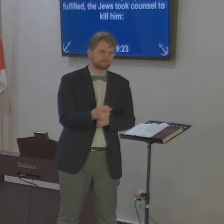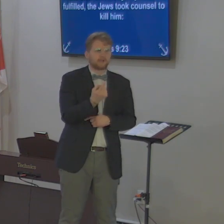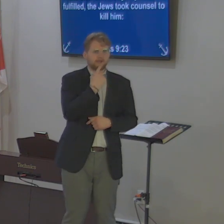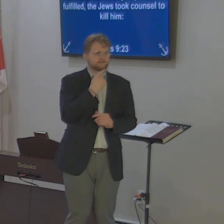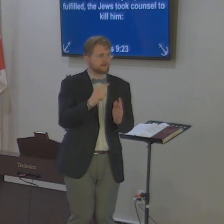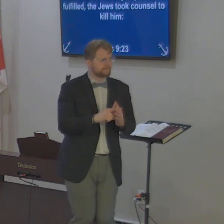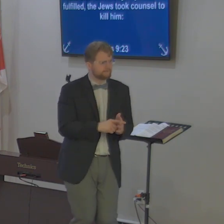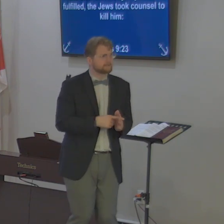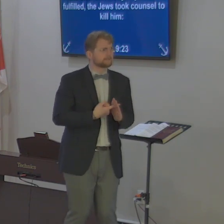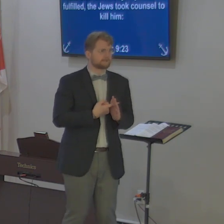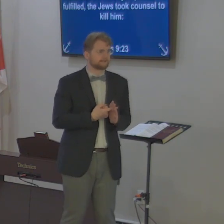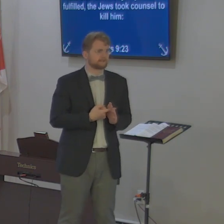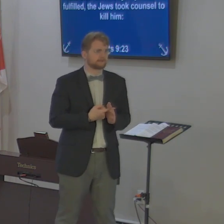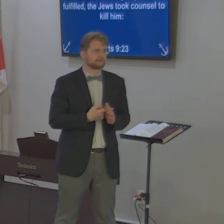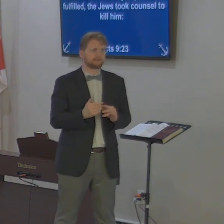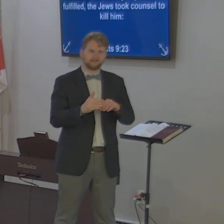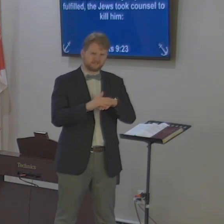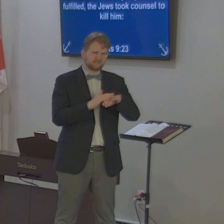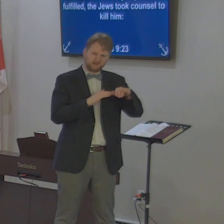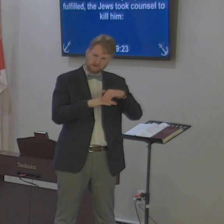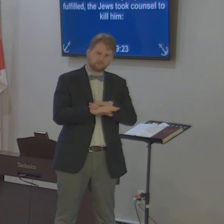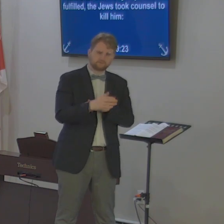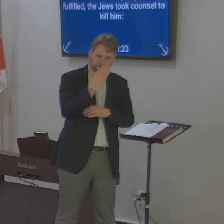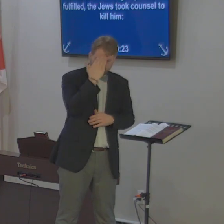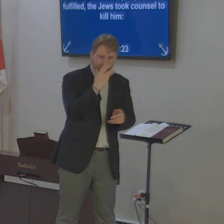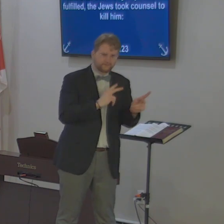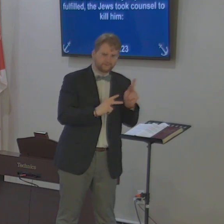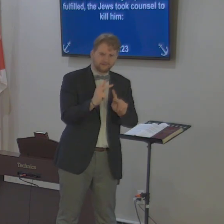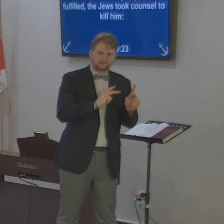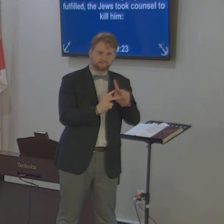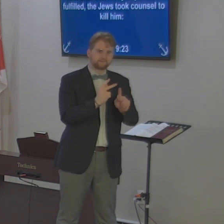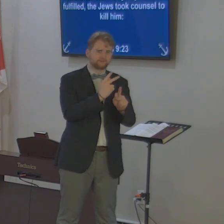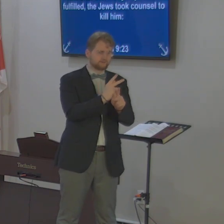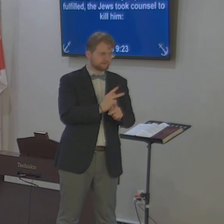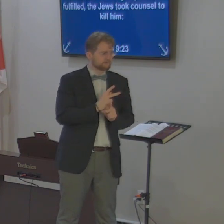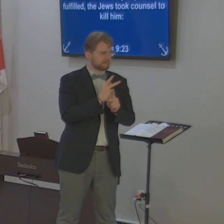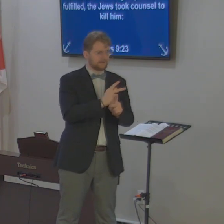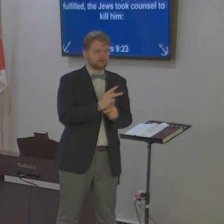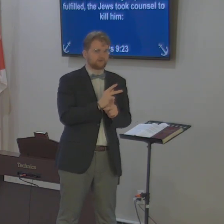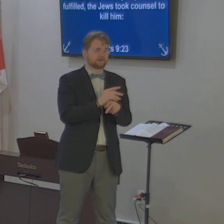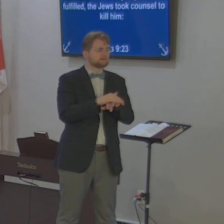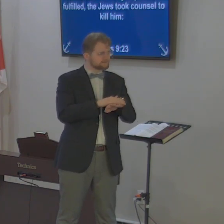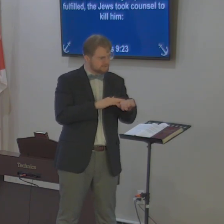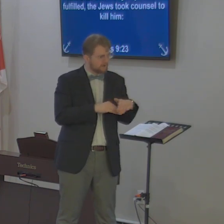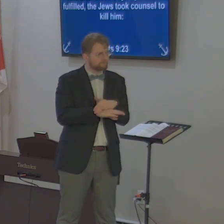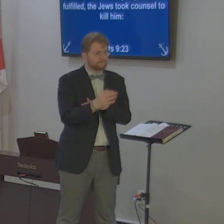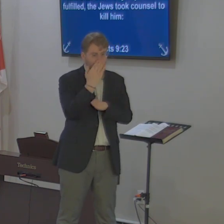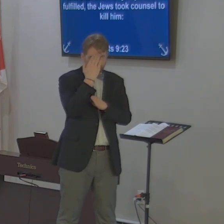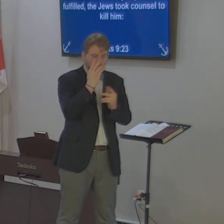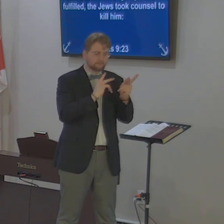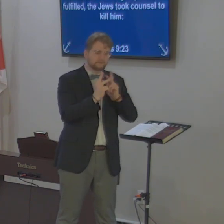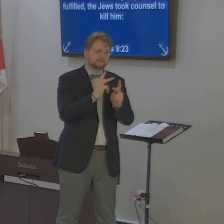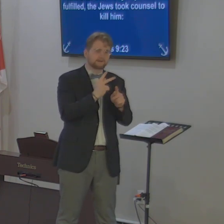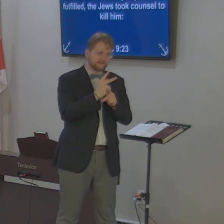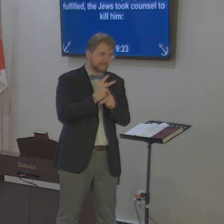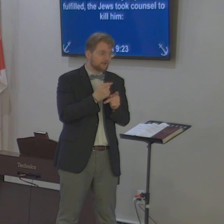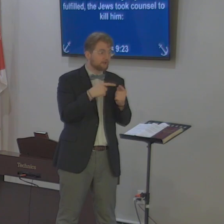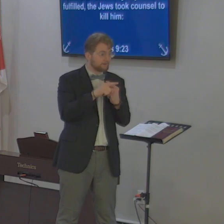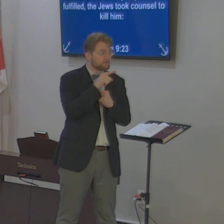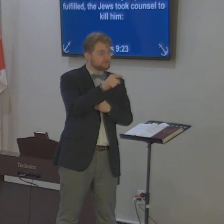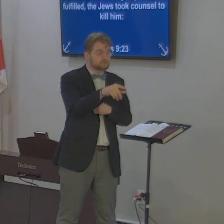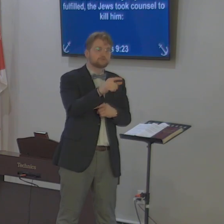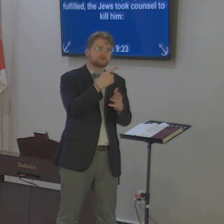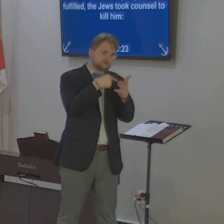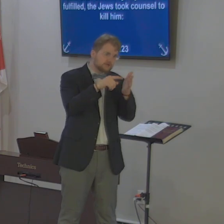thing, it's a comfort to know that people care. It's a comfort to know that people check on you. It's a comfort to know that people will